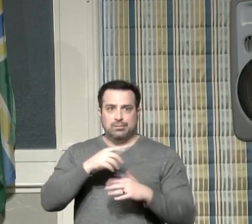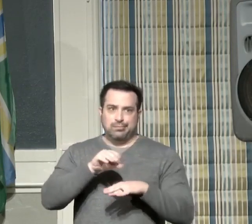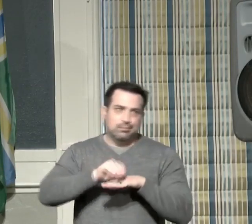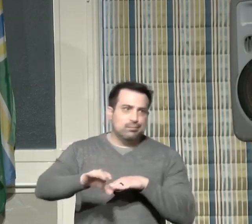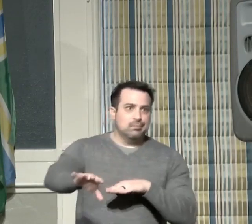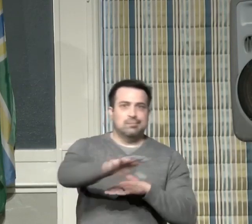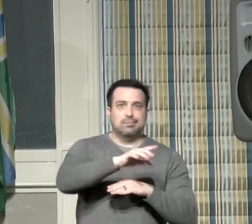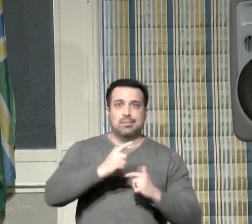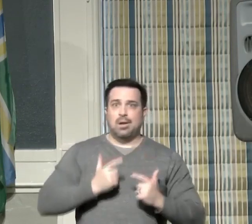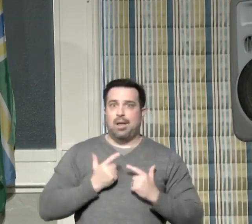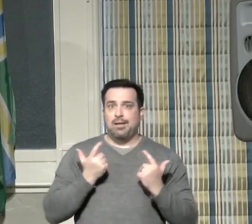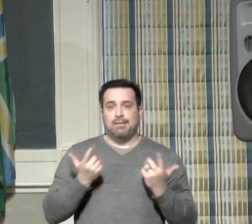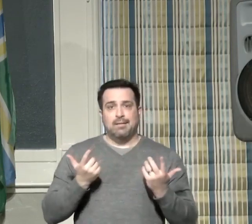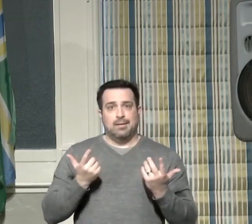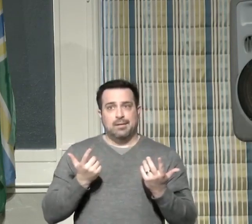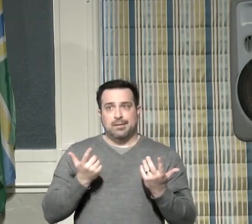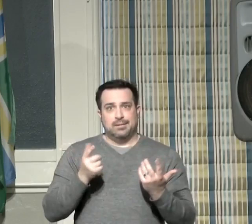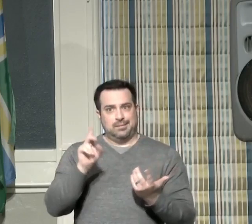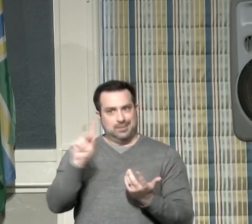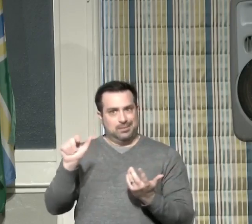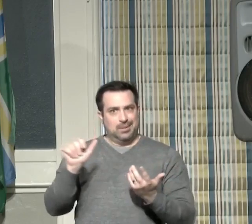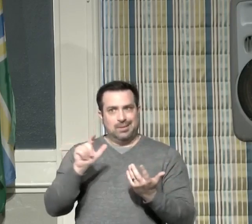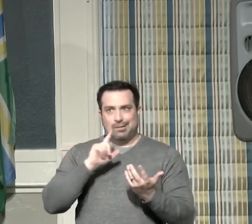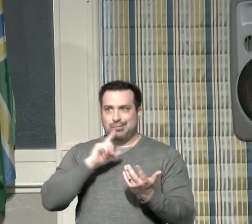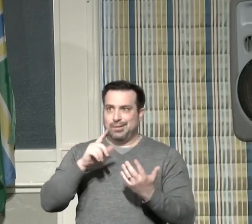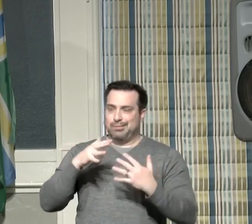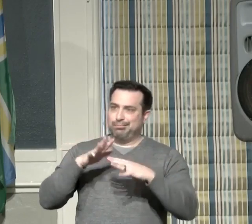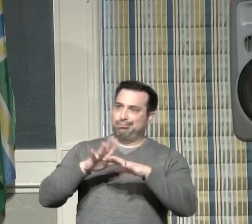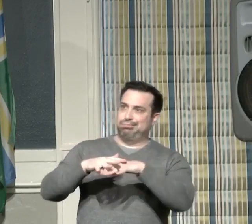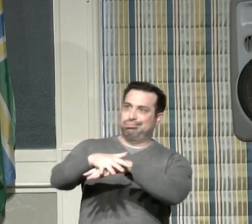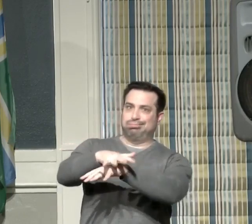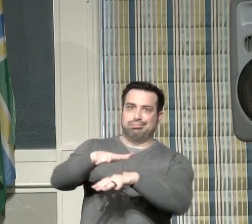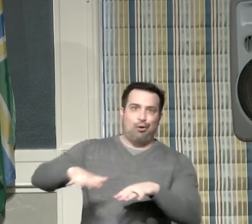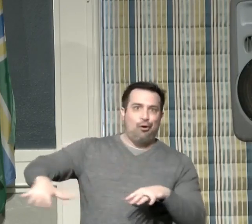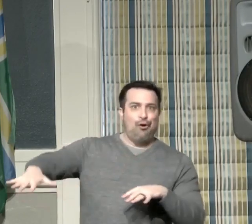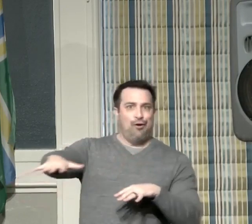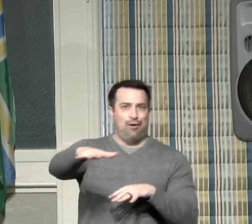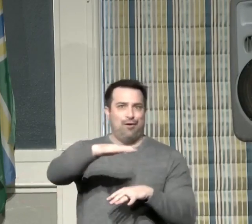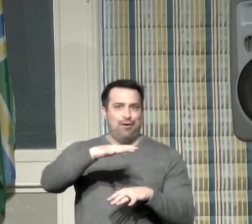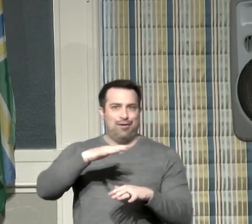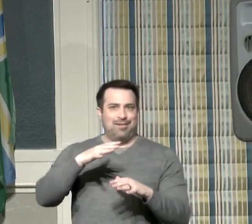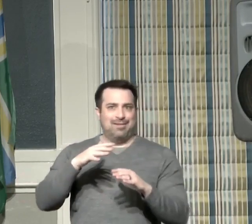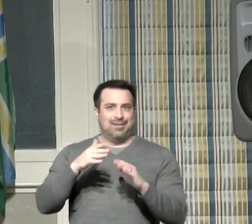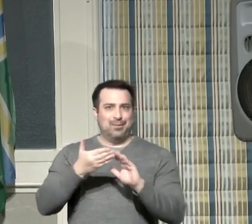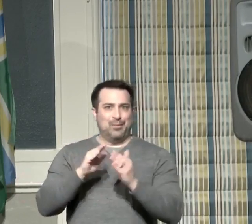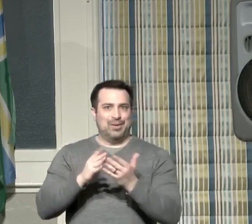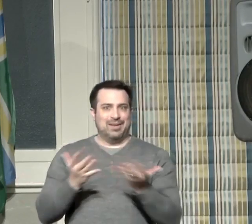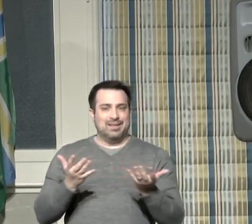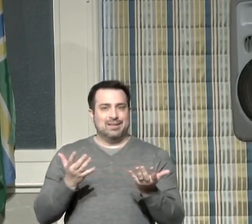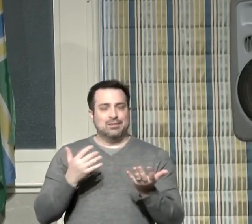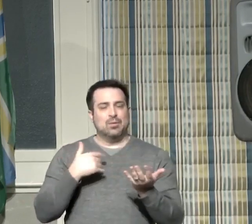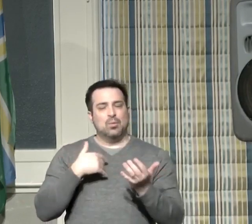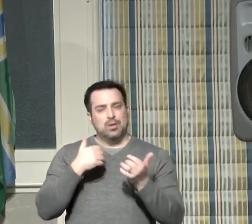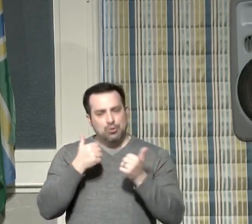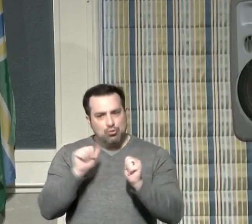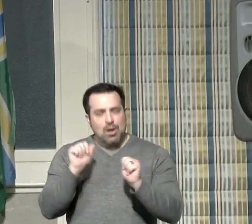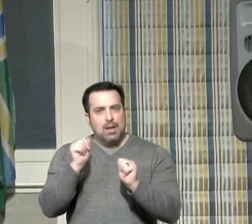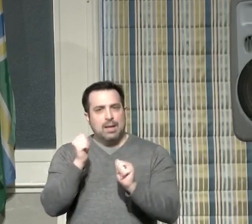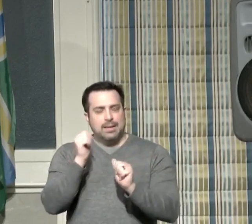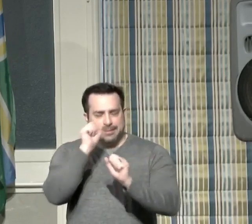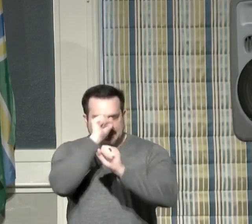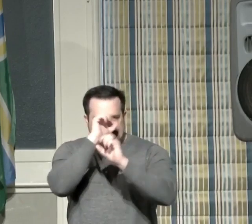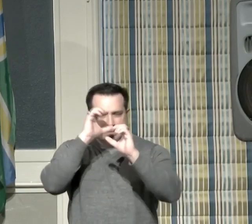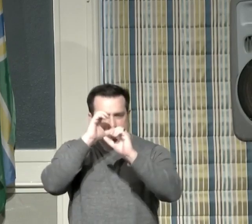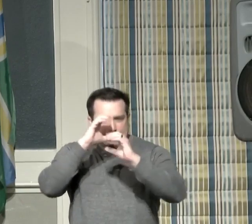spreads very broadly across society, and we really try to go to bed and understand those things,